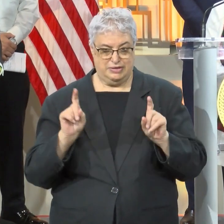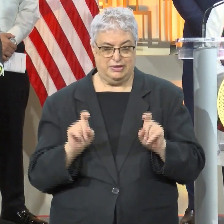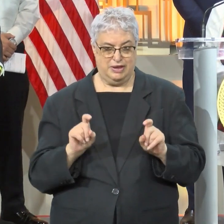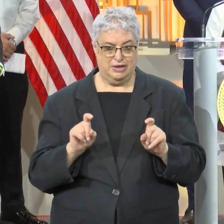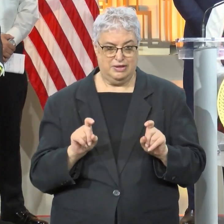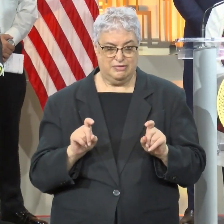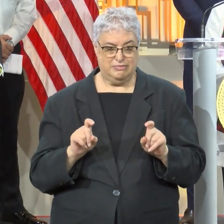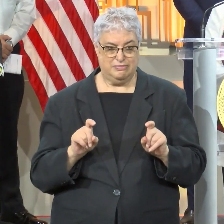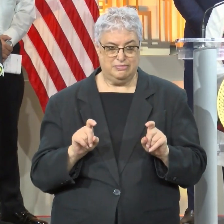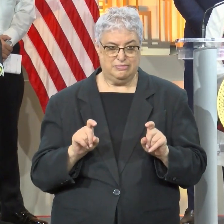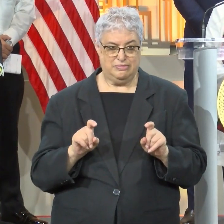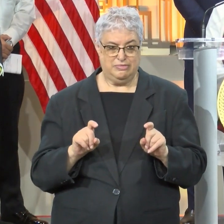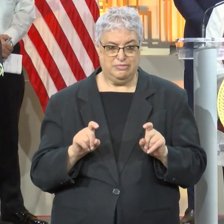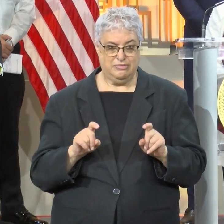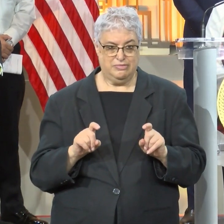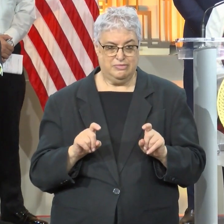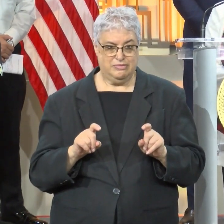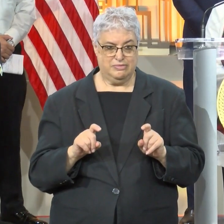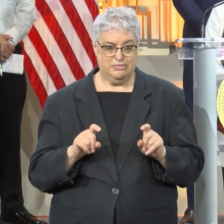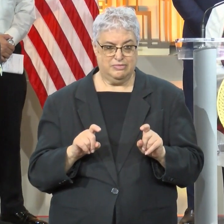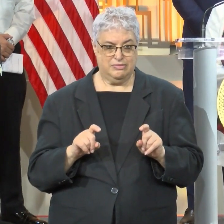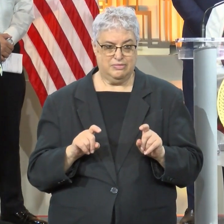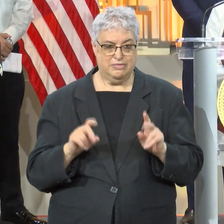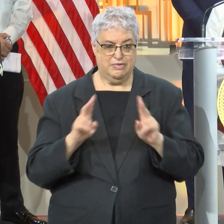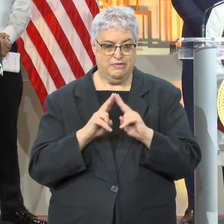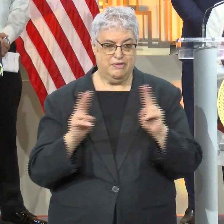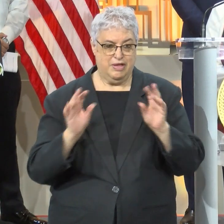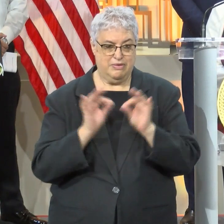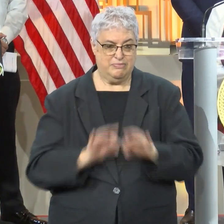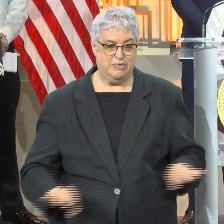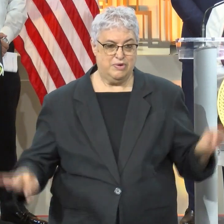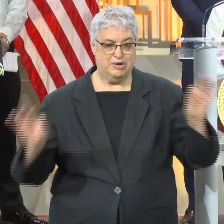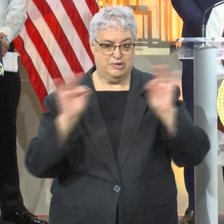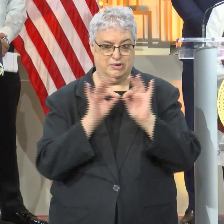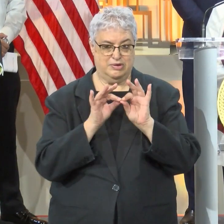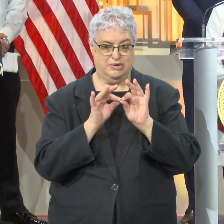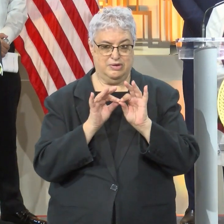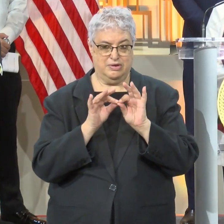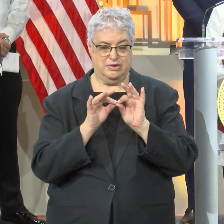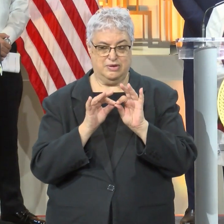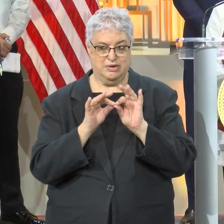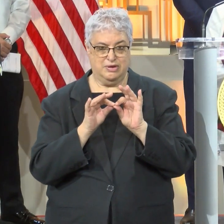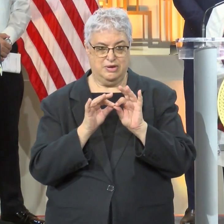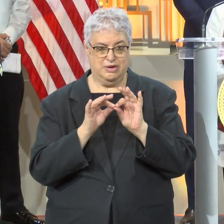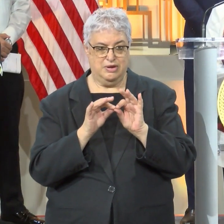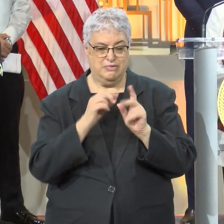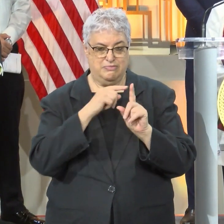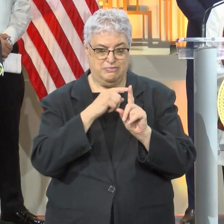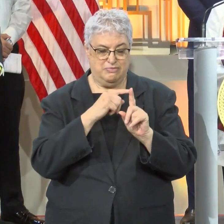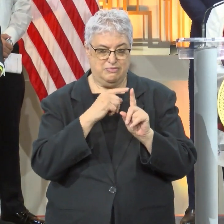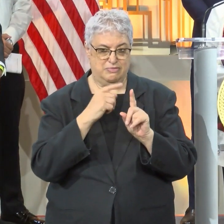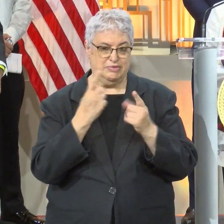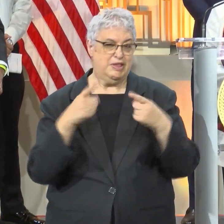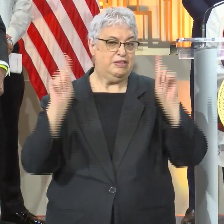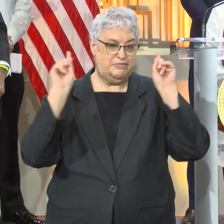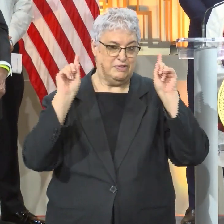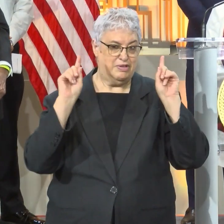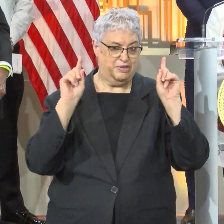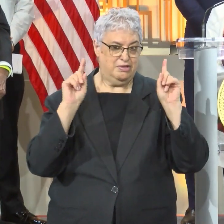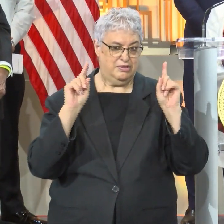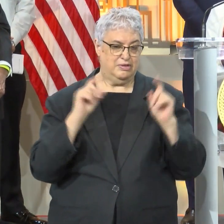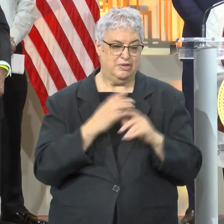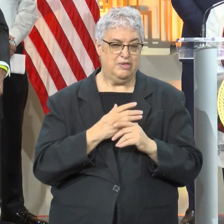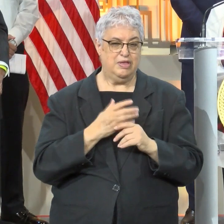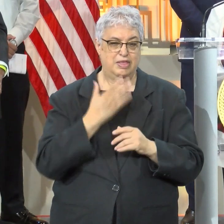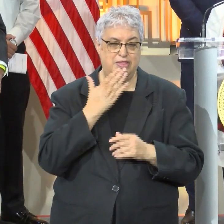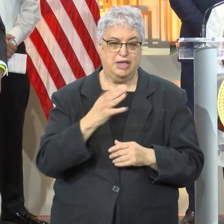been certainly a very important action, and it has been positive. I want to thank you, Mayor,